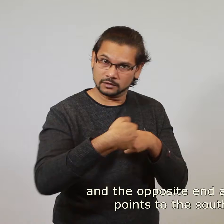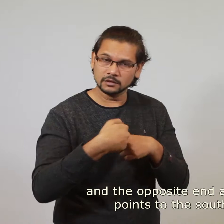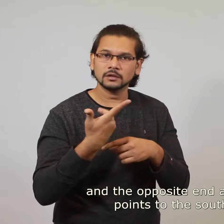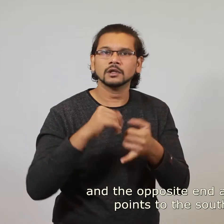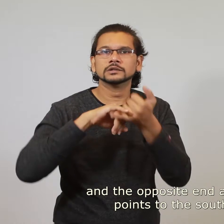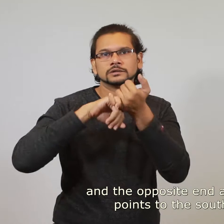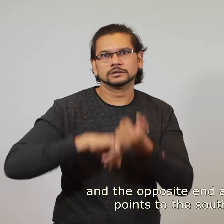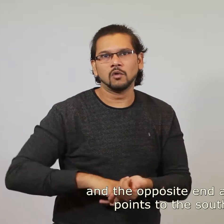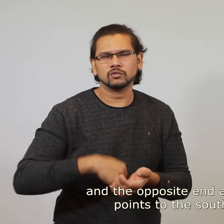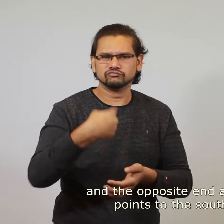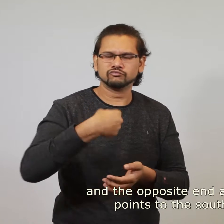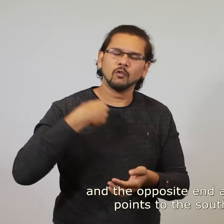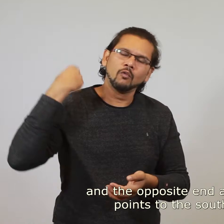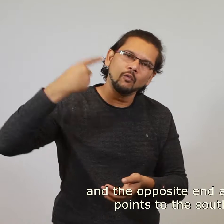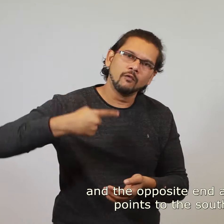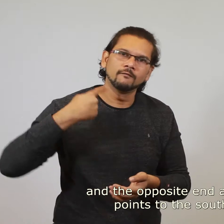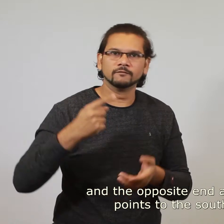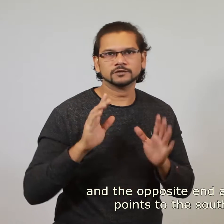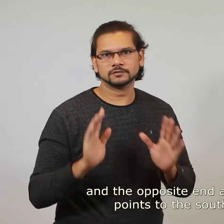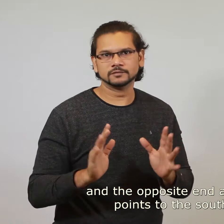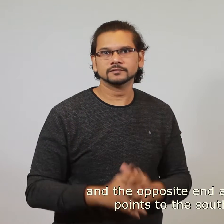And the opposite end always points to the south.